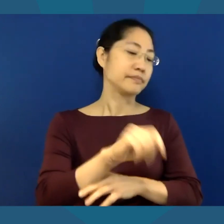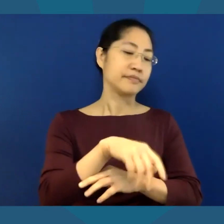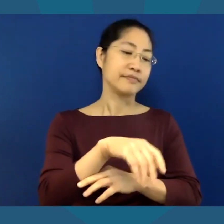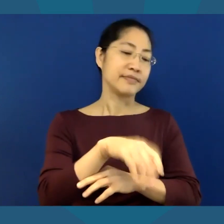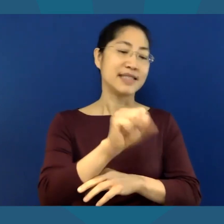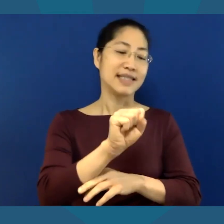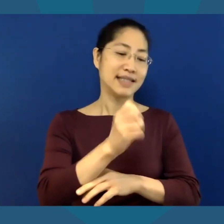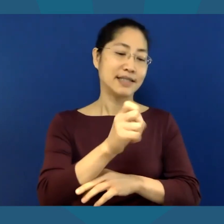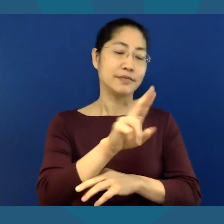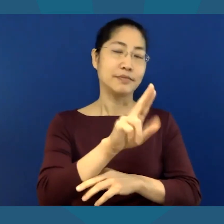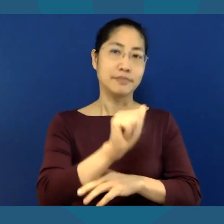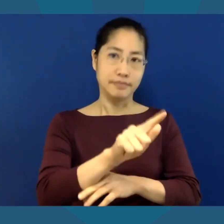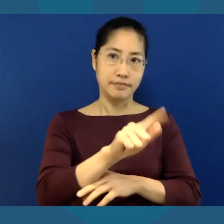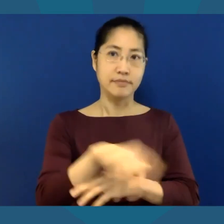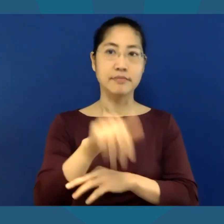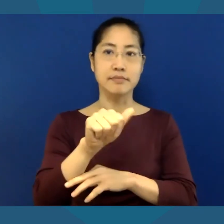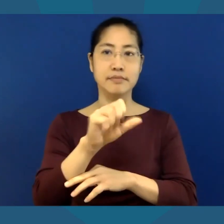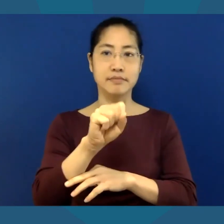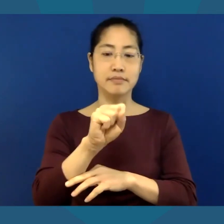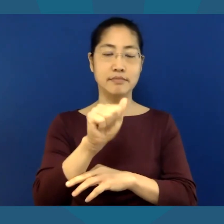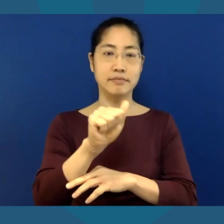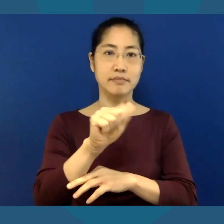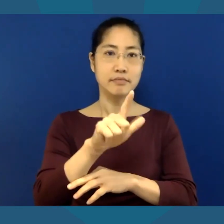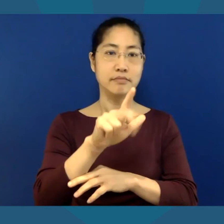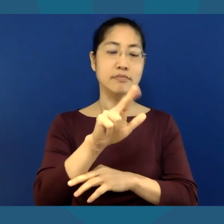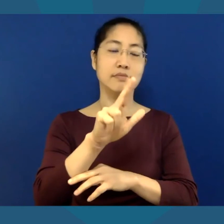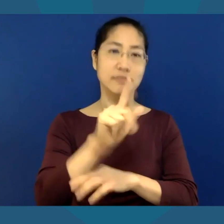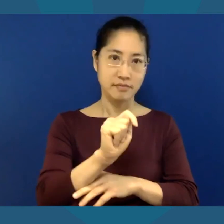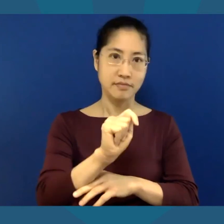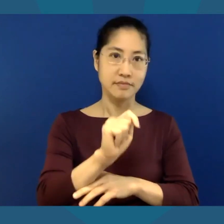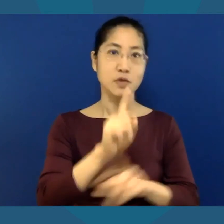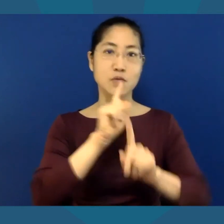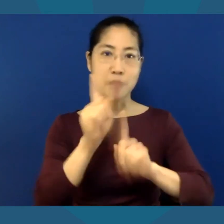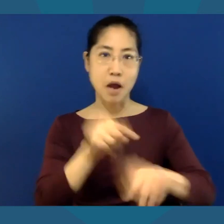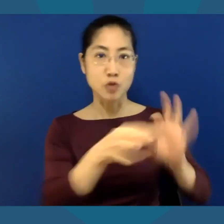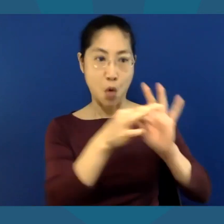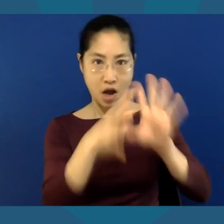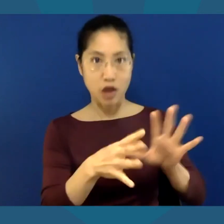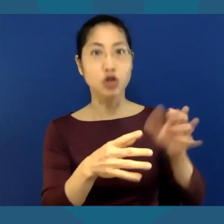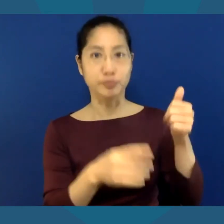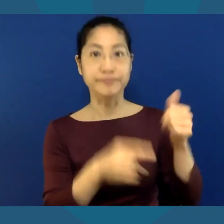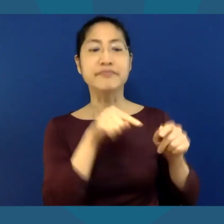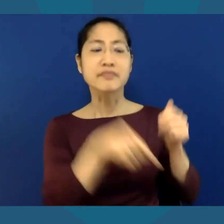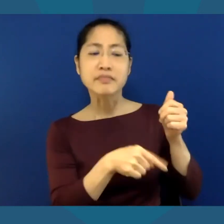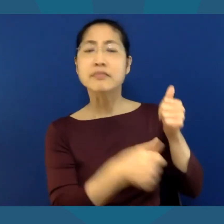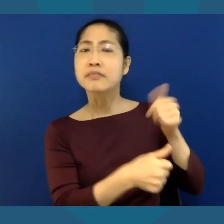the Sexual Assault Response Coordinator while